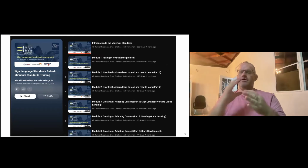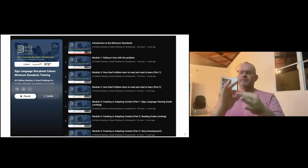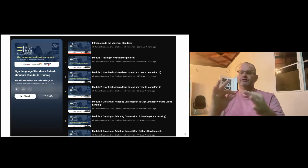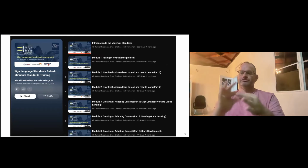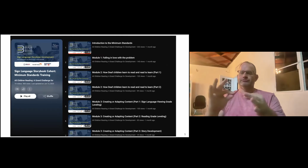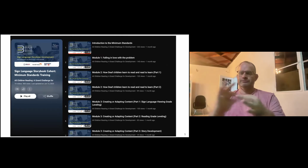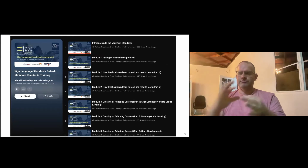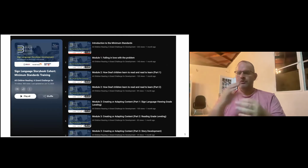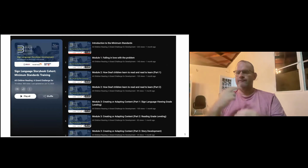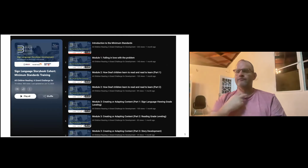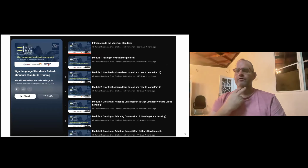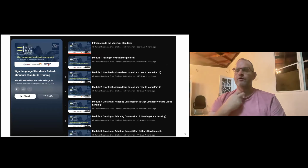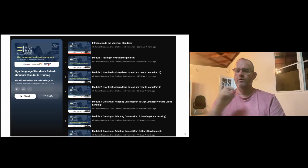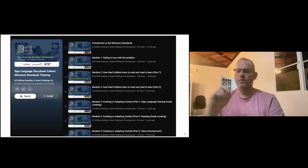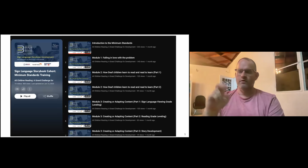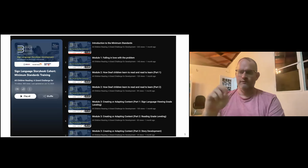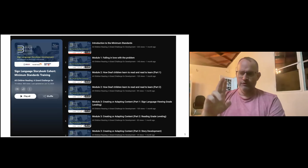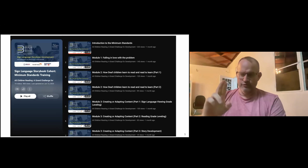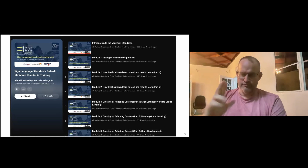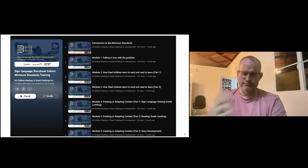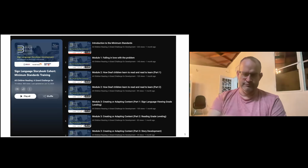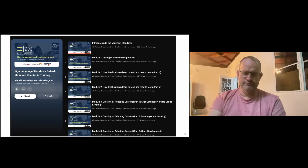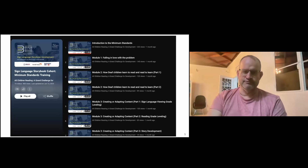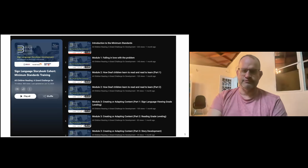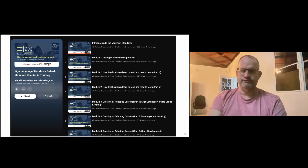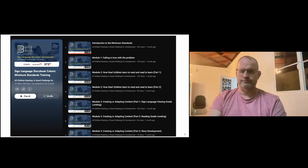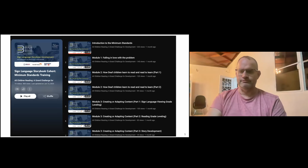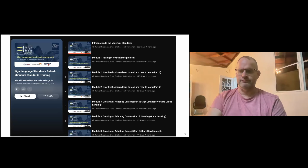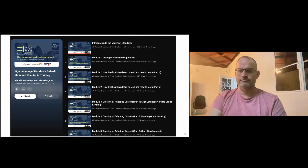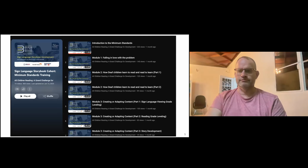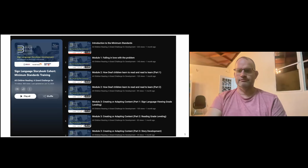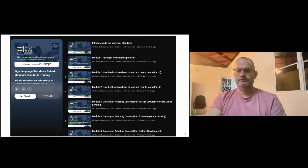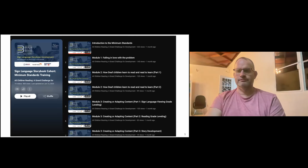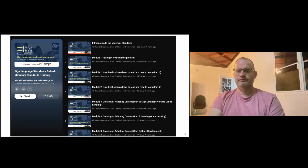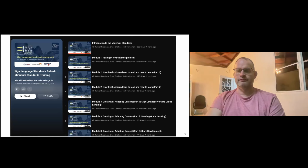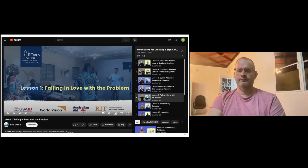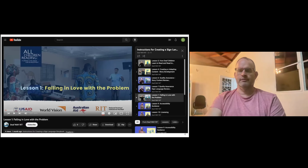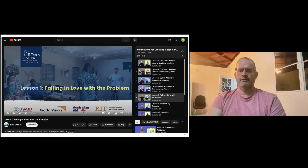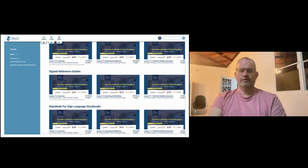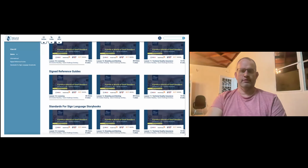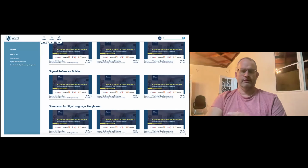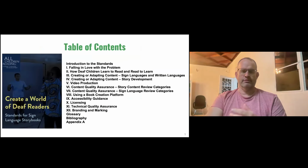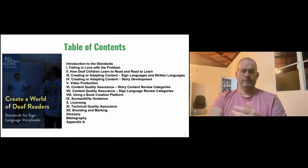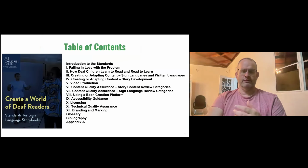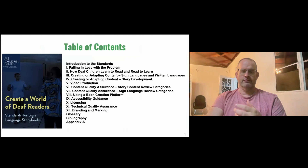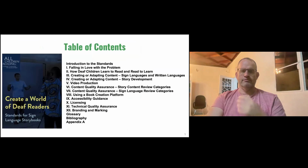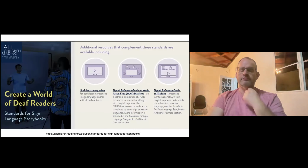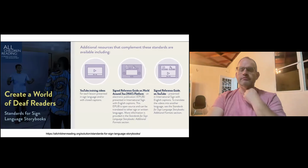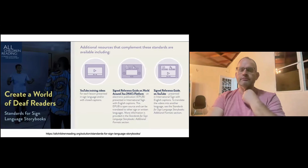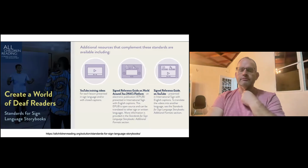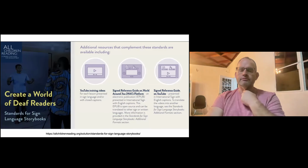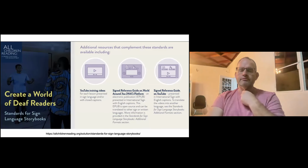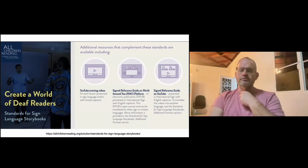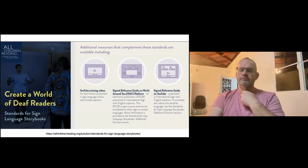within the cohort to review, provide feedback, and provide voiceovers for these videos as well.